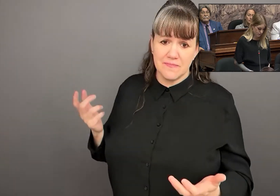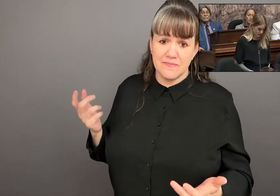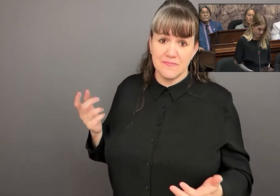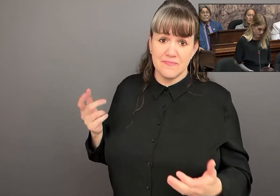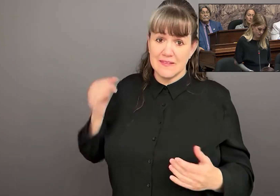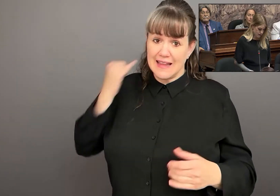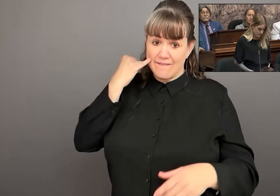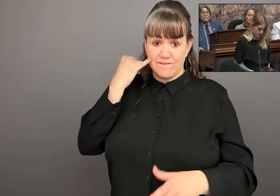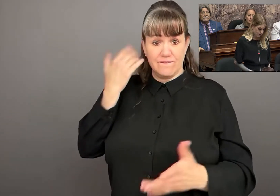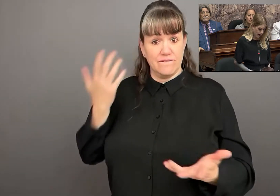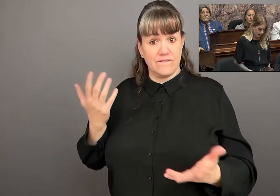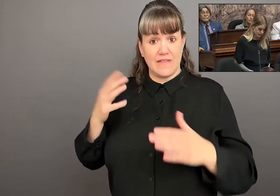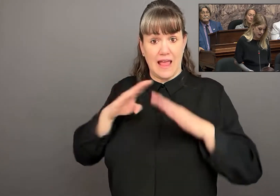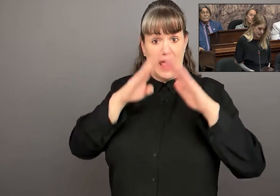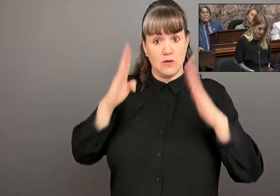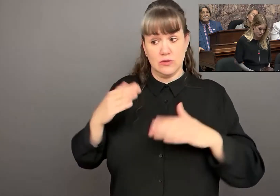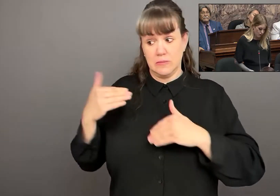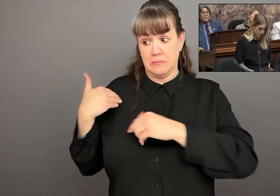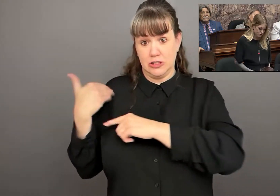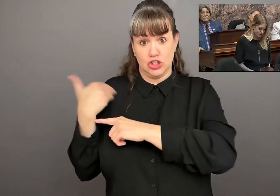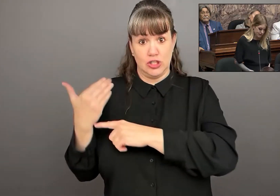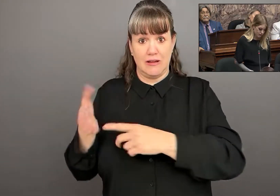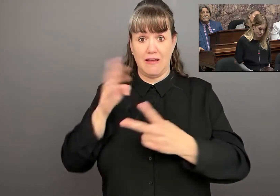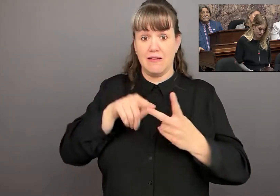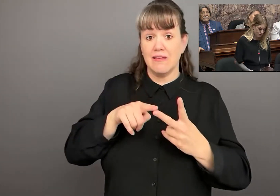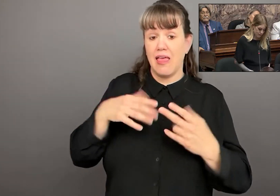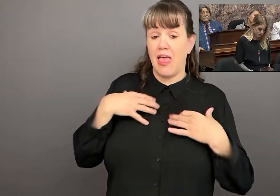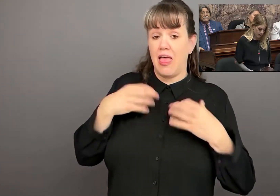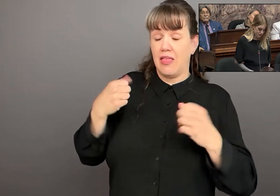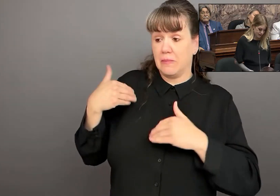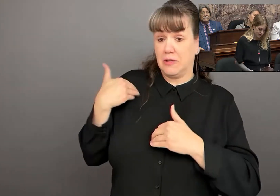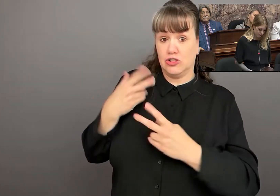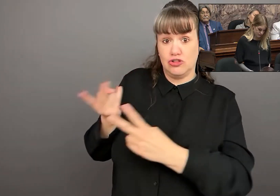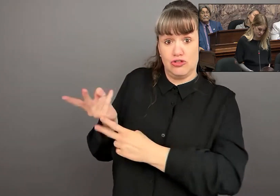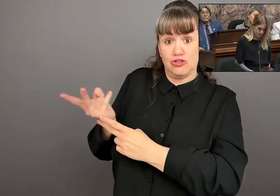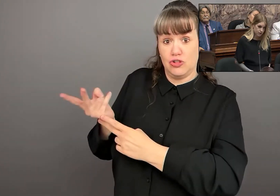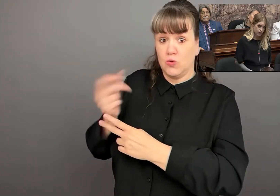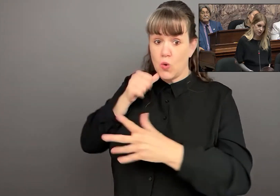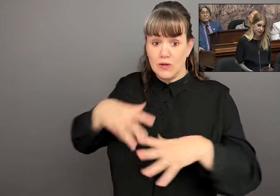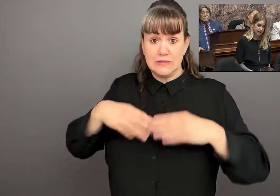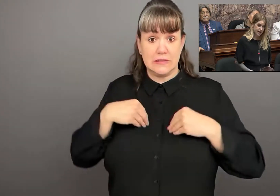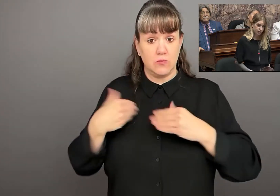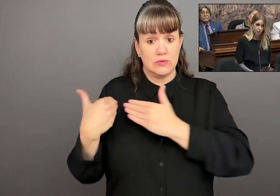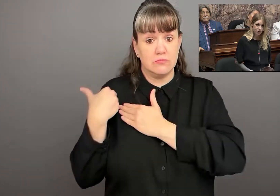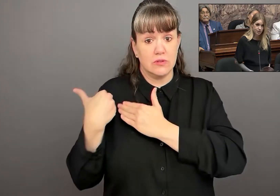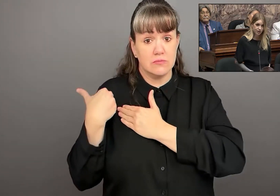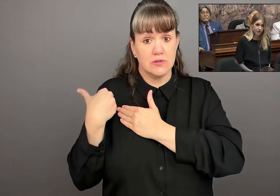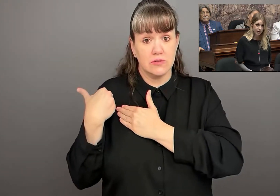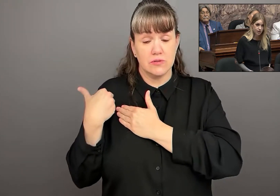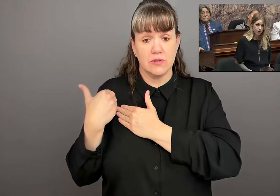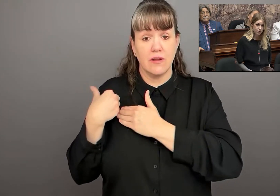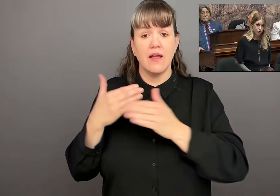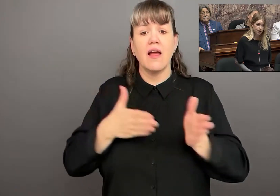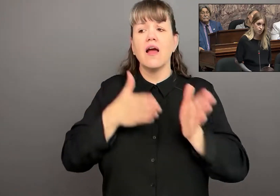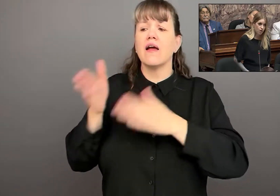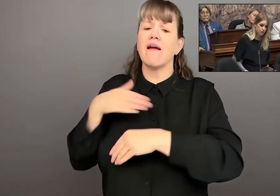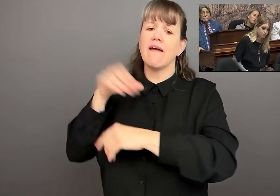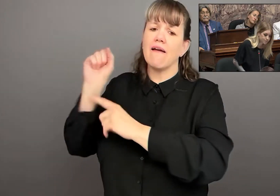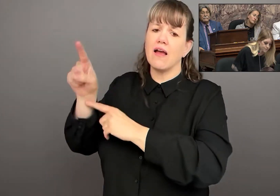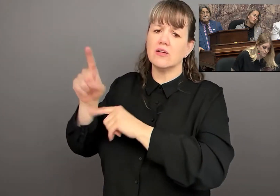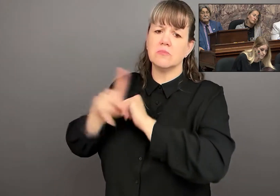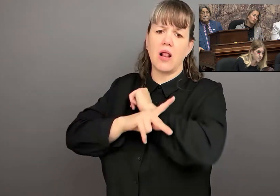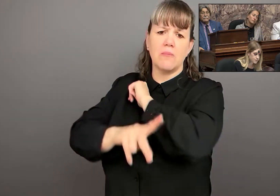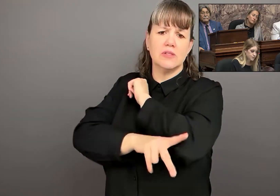for this failure, then I would ask, is the Parliamentary Secretary for Mental Health and Addictions willing to take responsibility for this